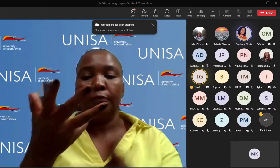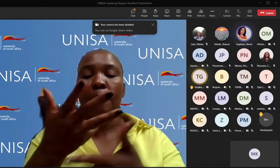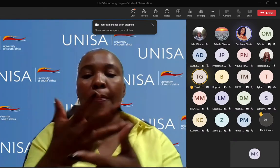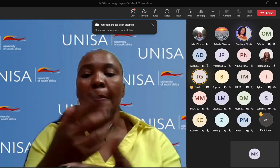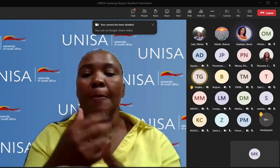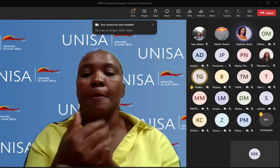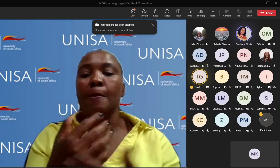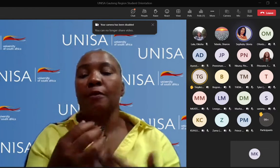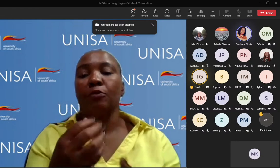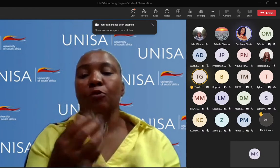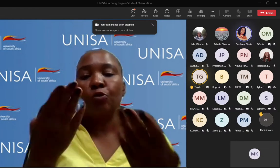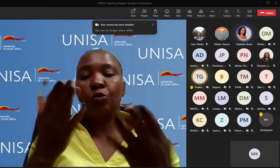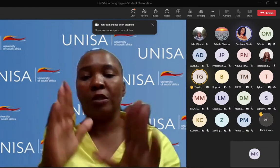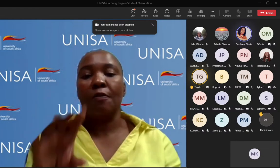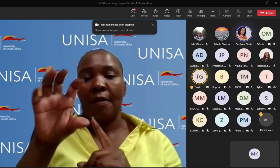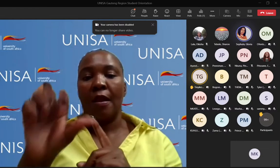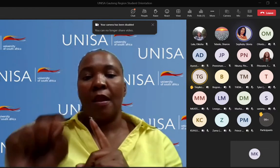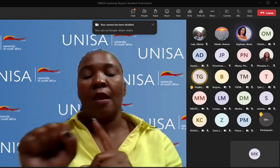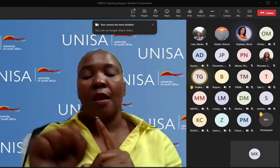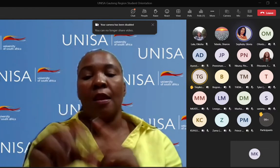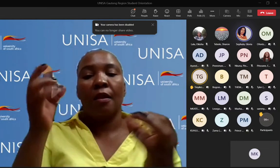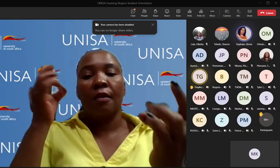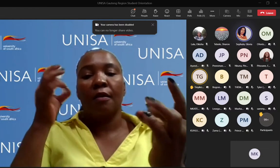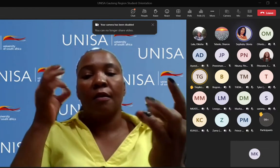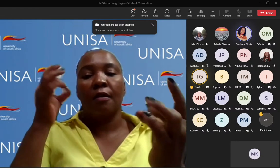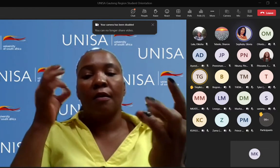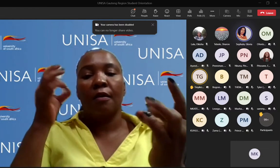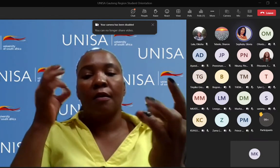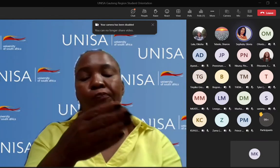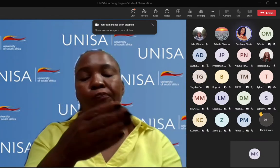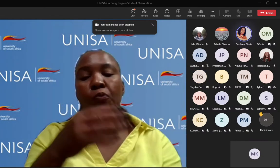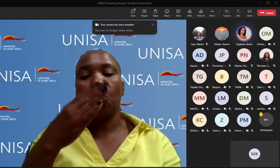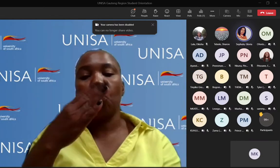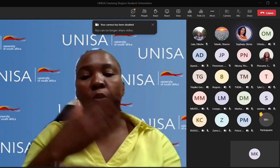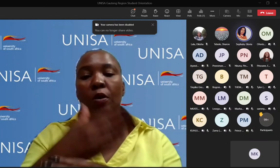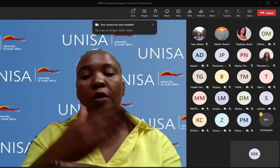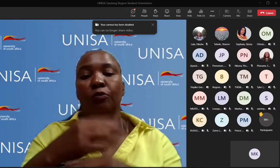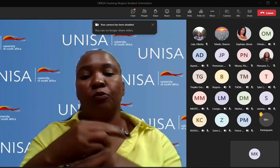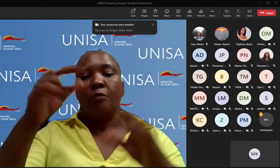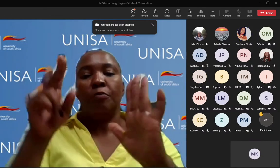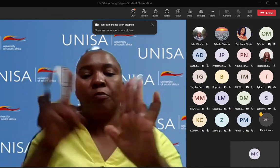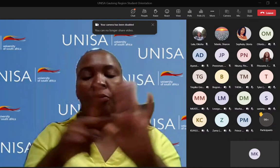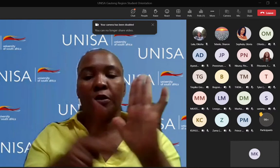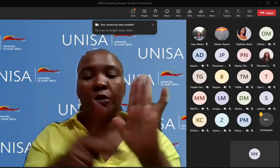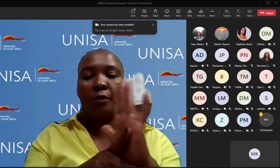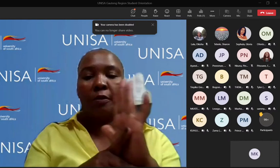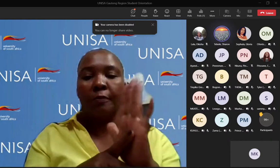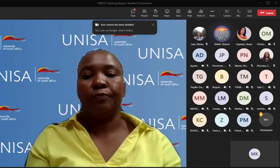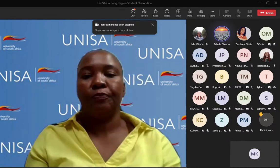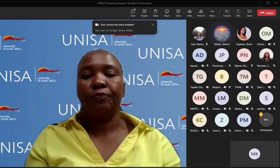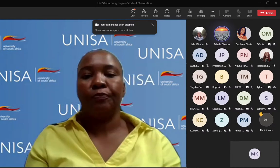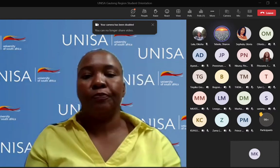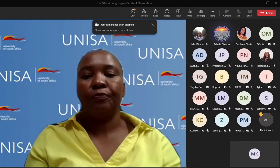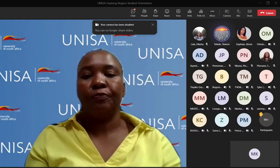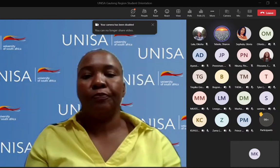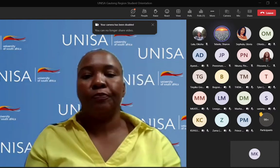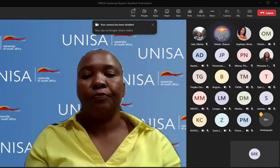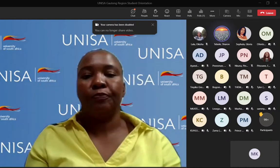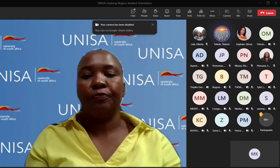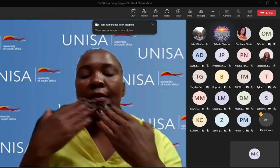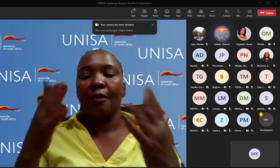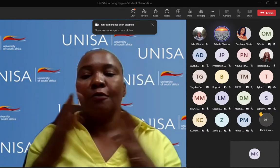chat they will find the details for people that are working with short programs all right thank you so much um